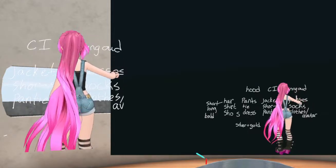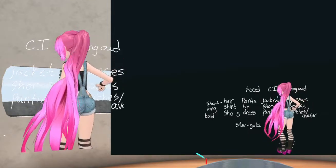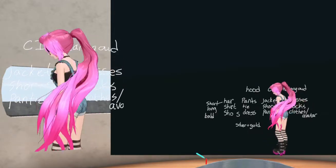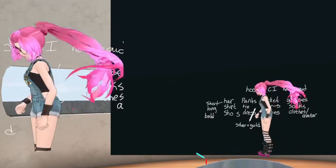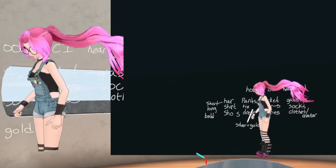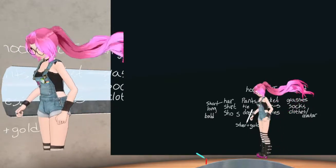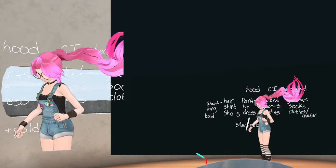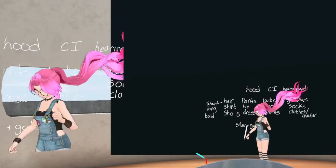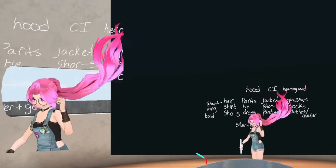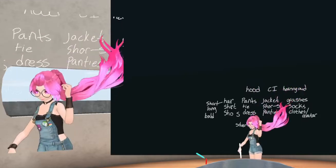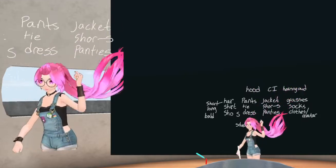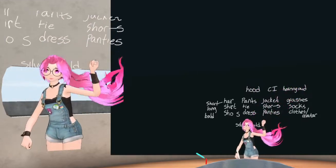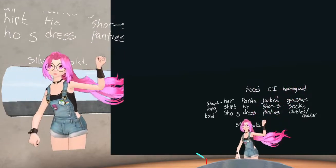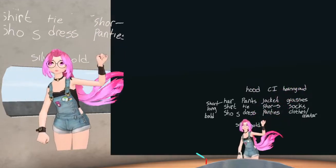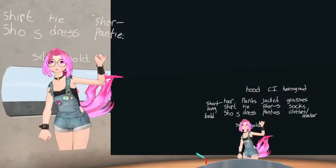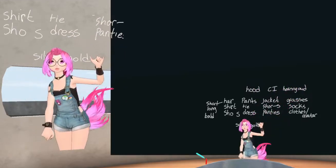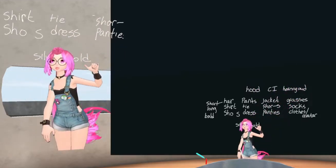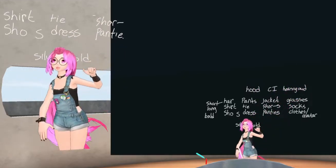That's a great one.